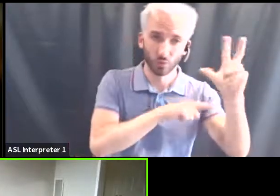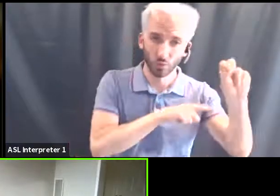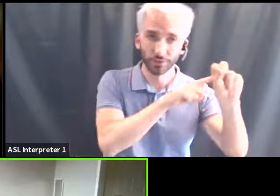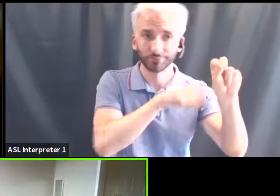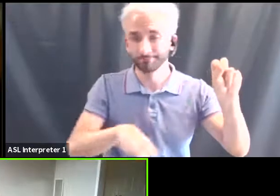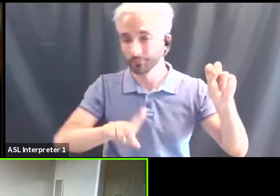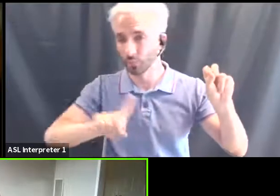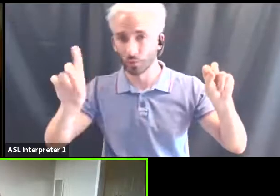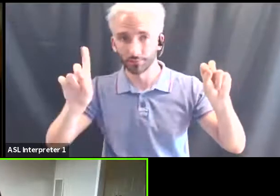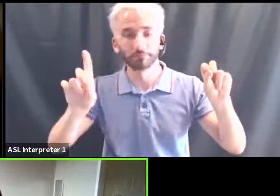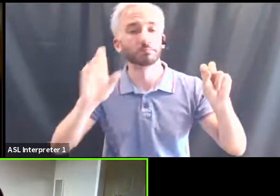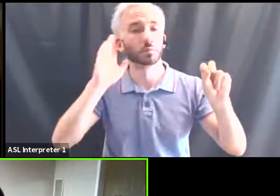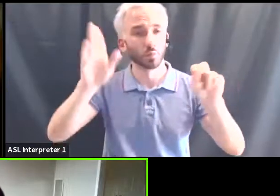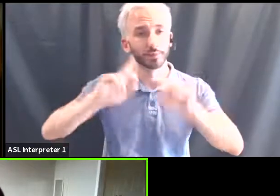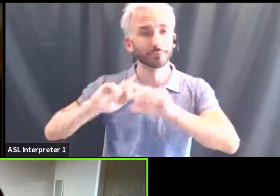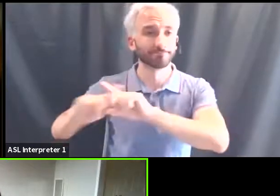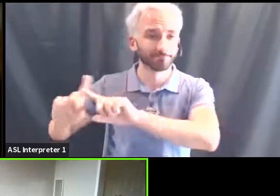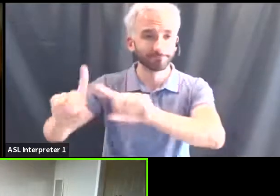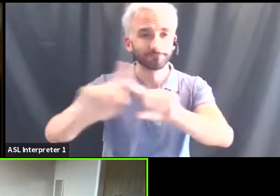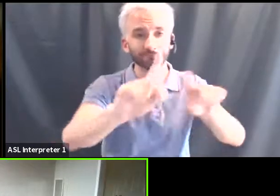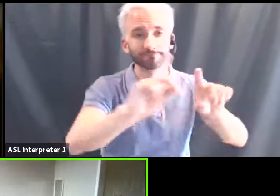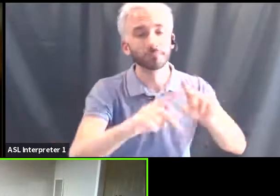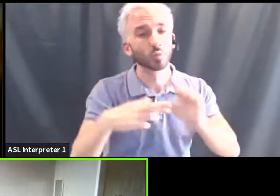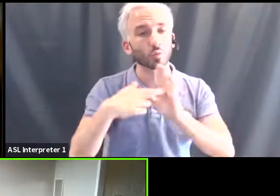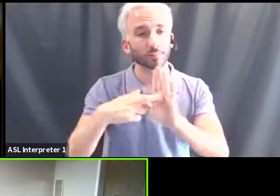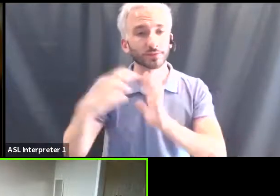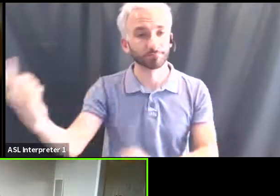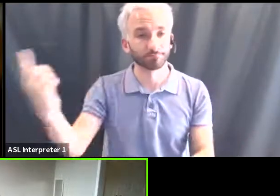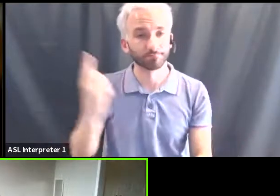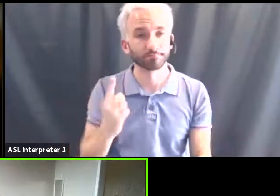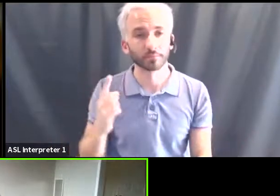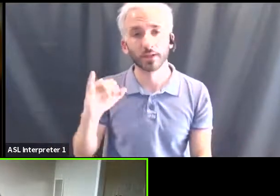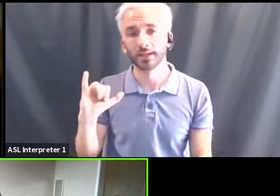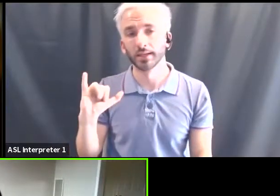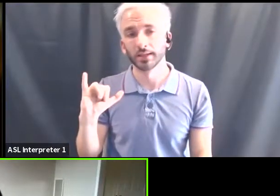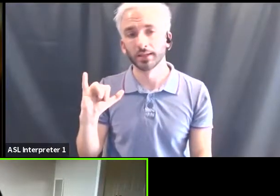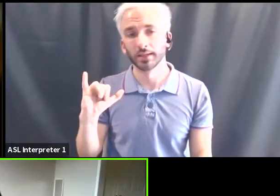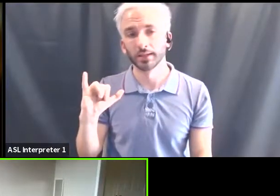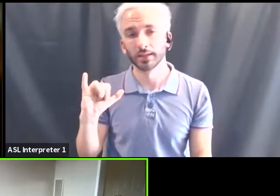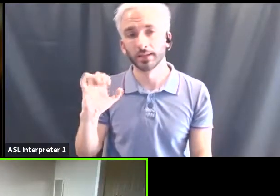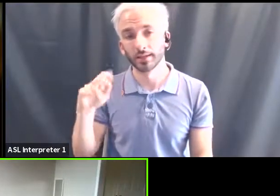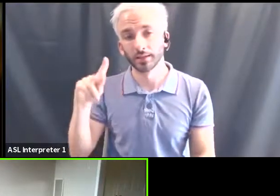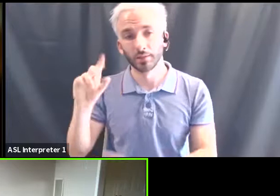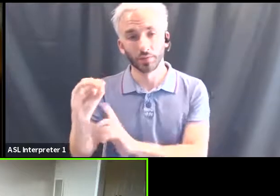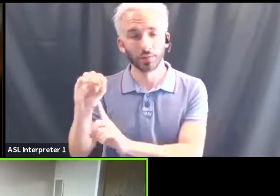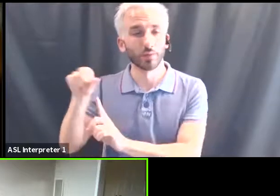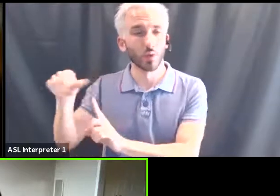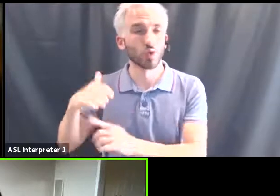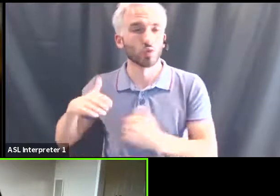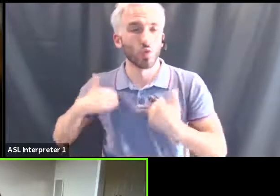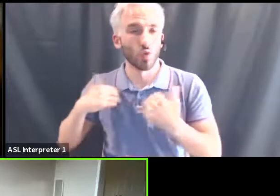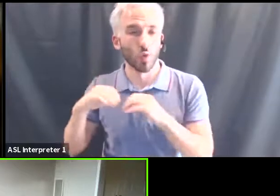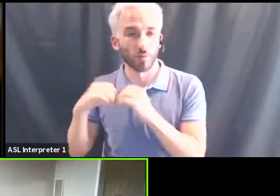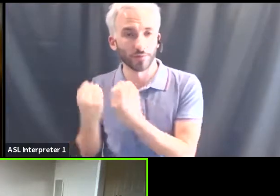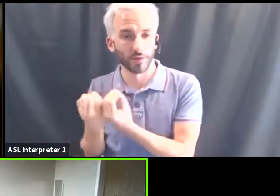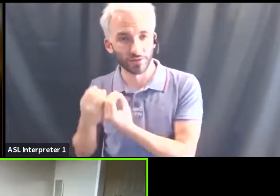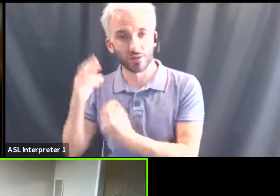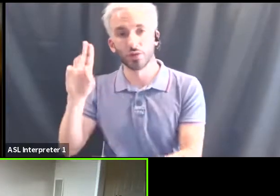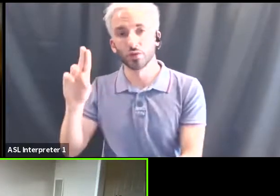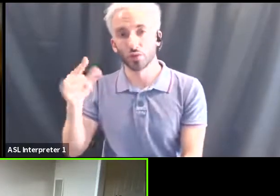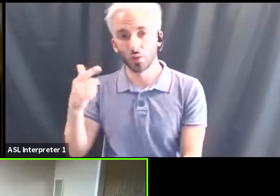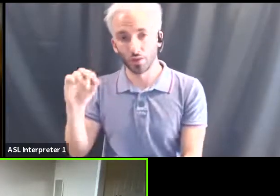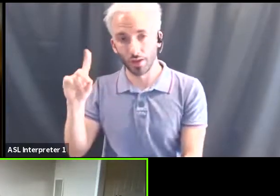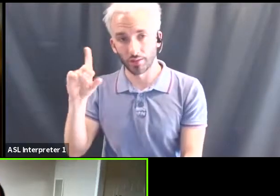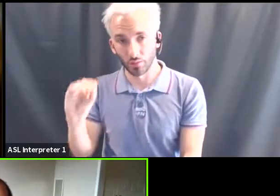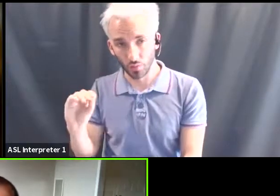a representative from YICO, which is a youth organization in Uganda, and Alex Rivers, who is